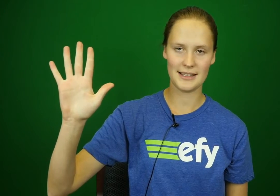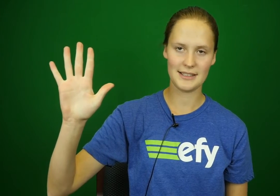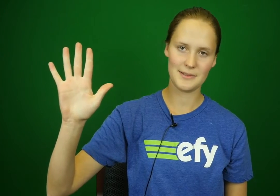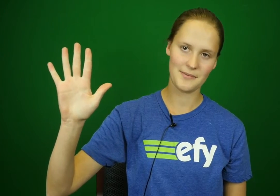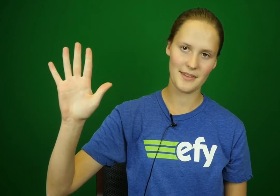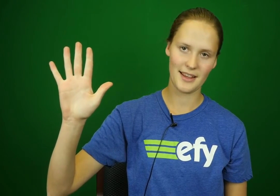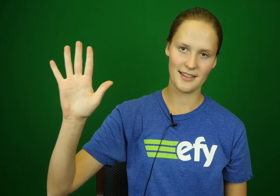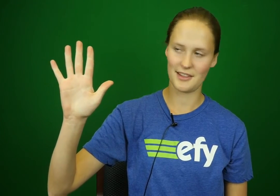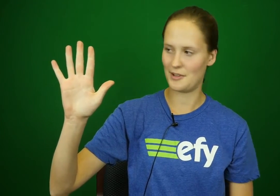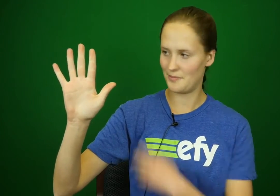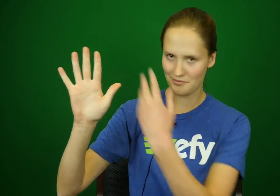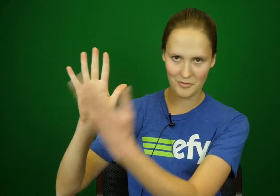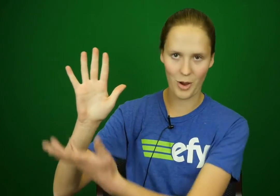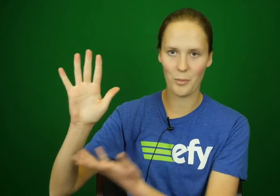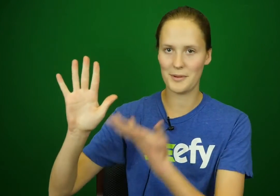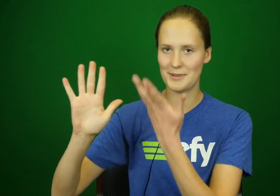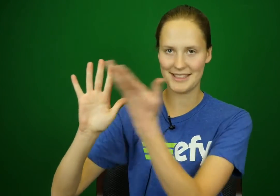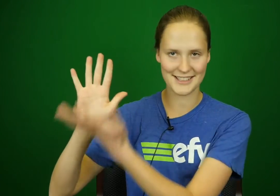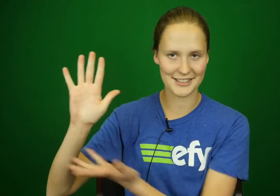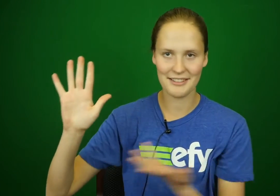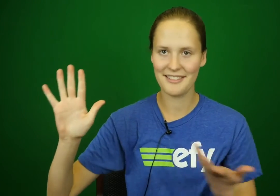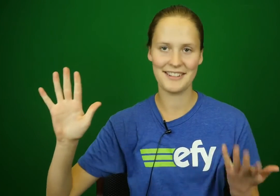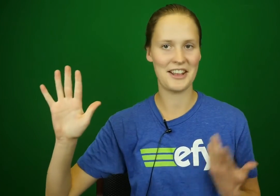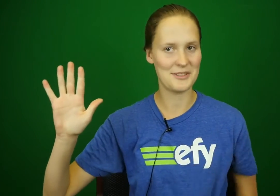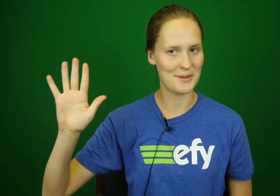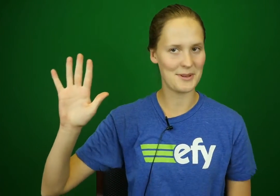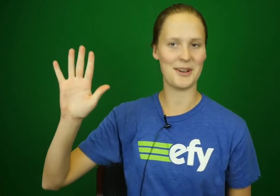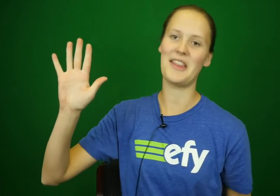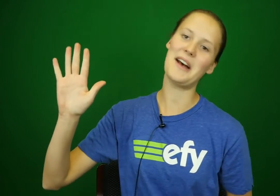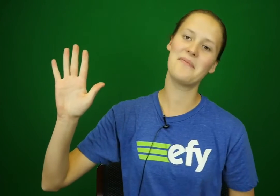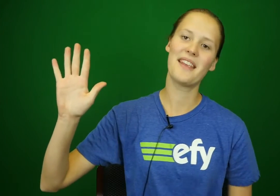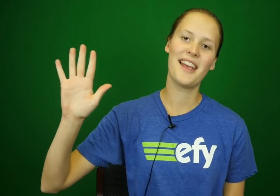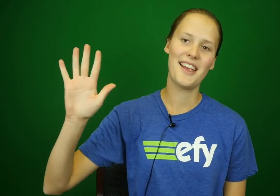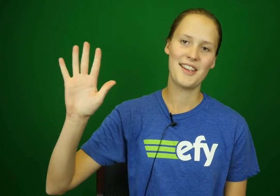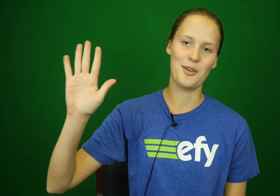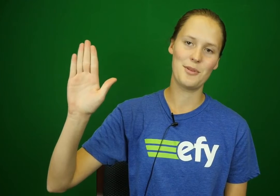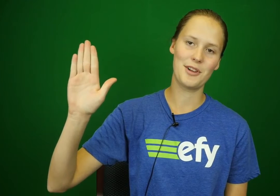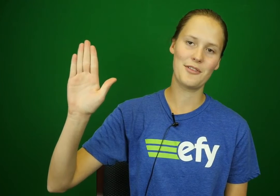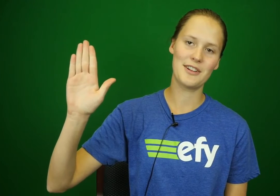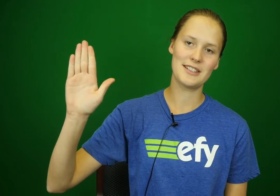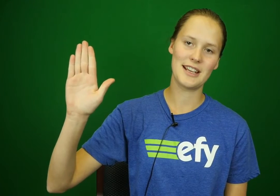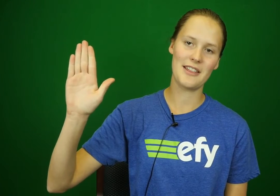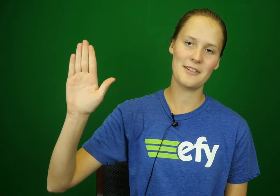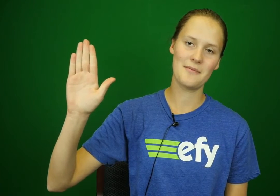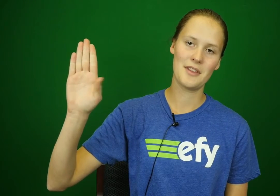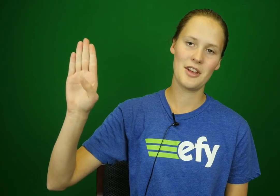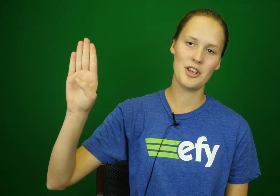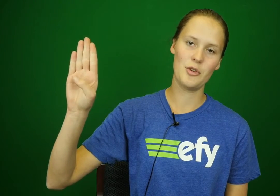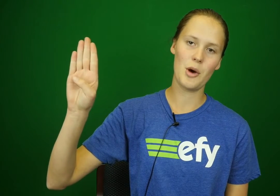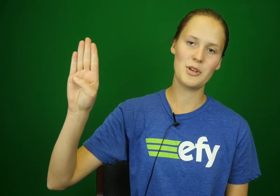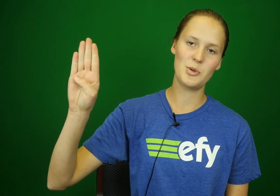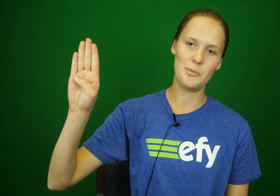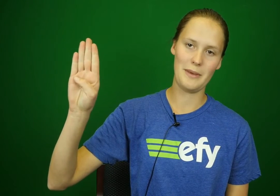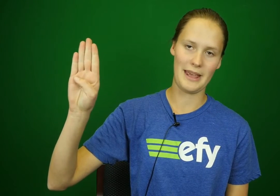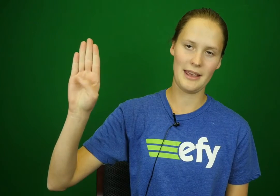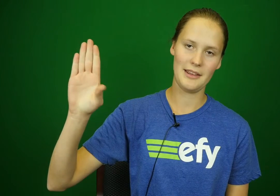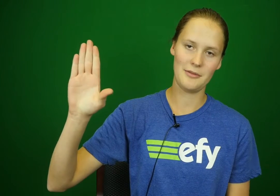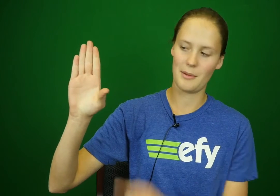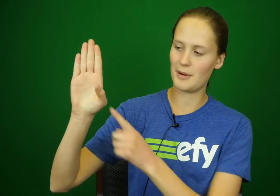this, in the open position is what I'm going to call that. You pull your fingers together. You go into a B. Remember,